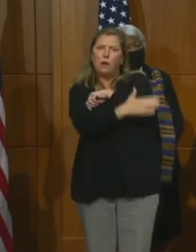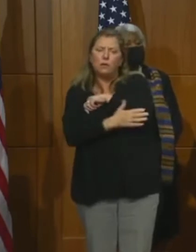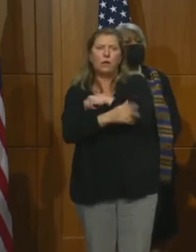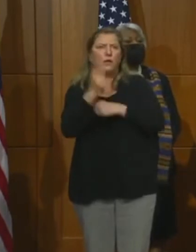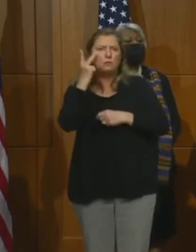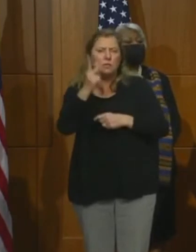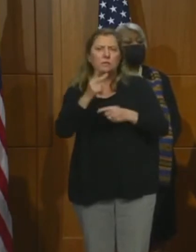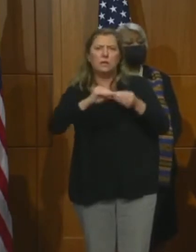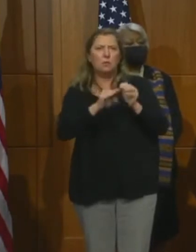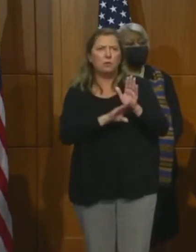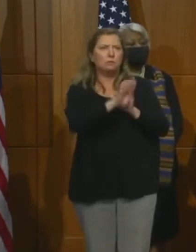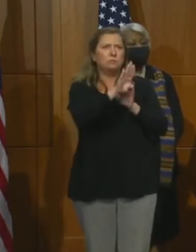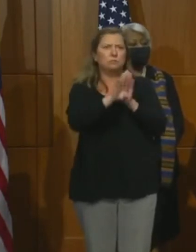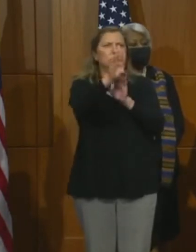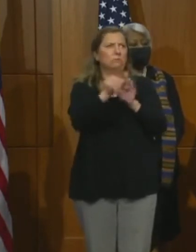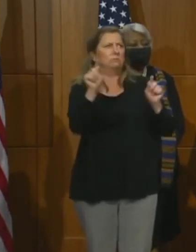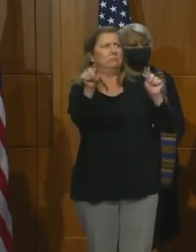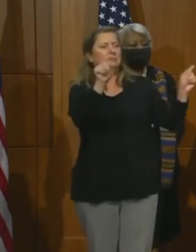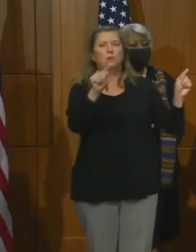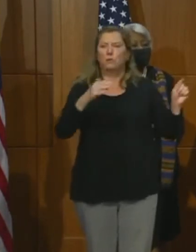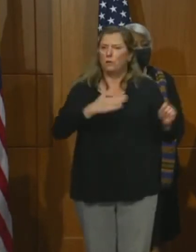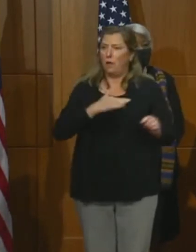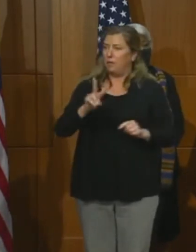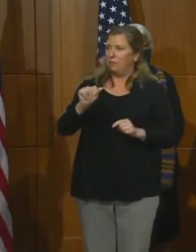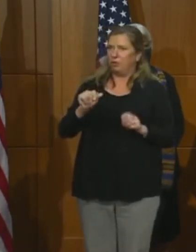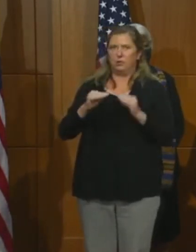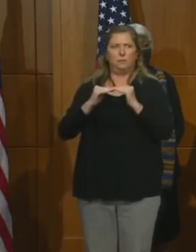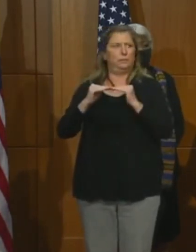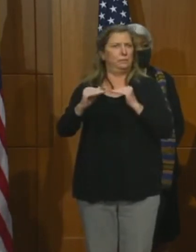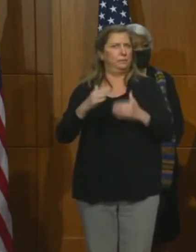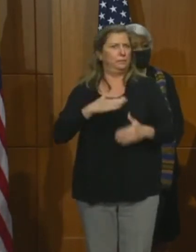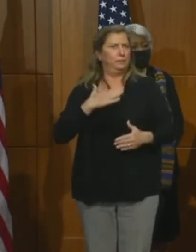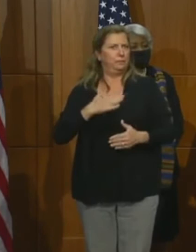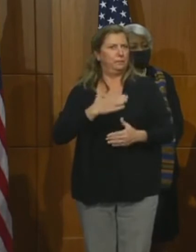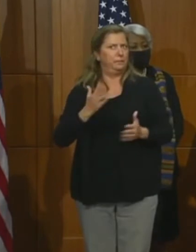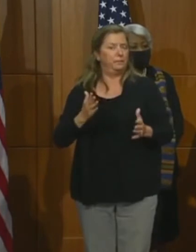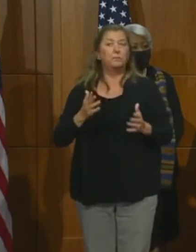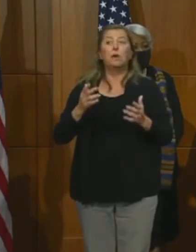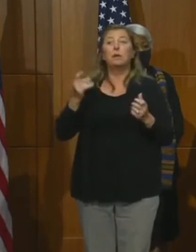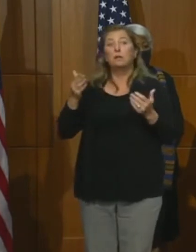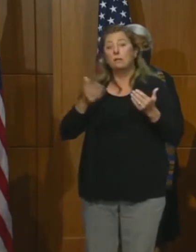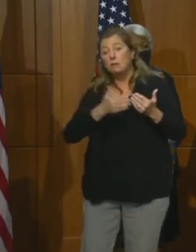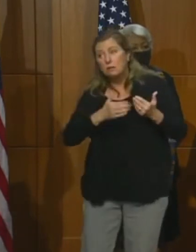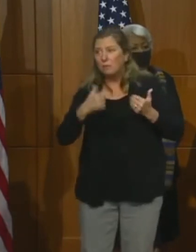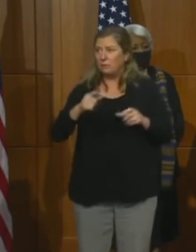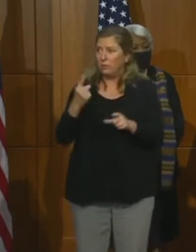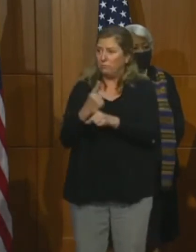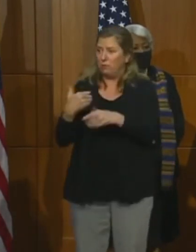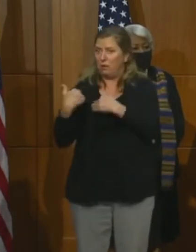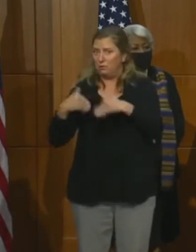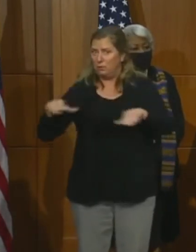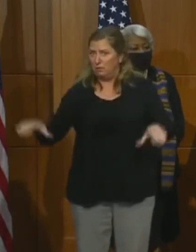surges. I am pleased that Virginia is where we are today, but as we move forward, we need to do it responsibly. As I've said all